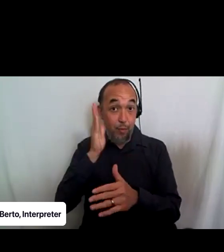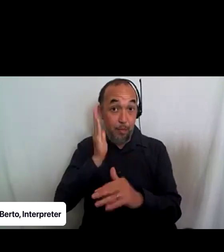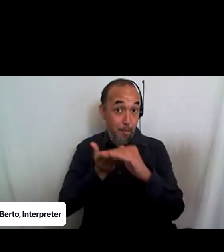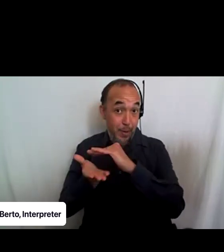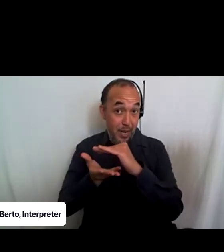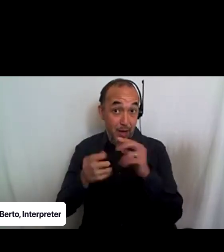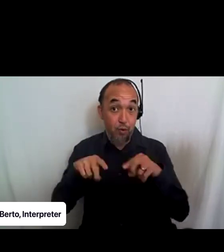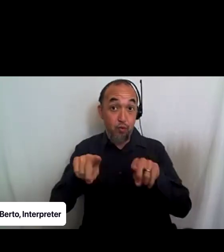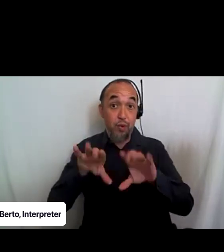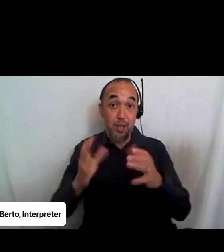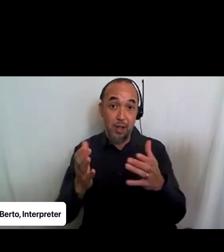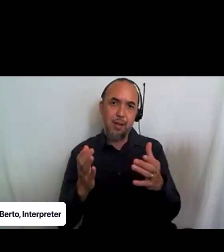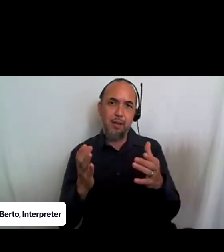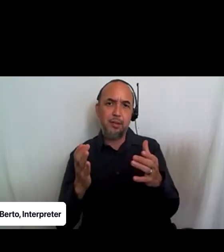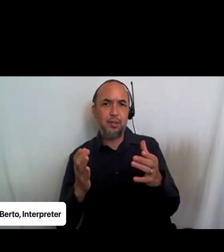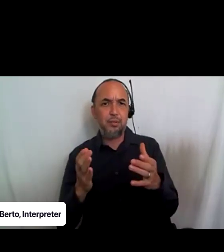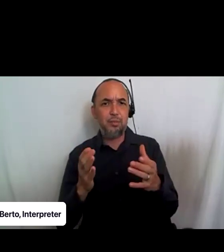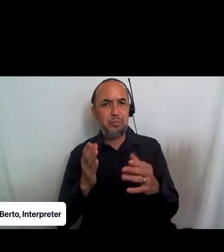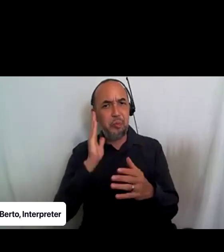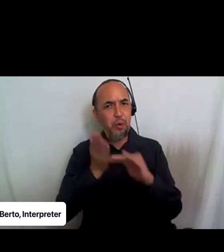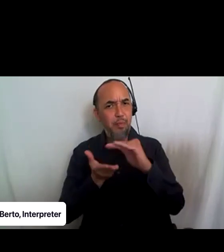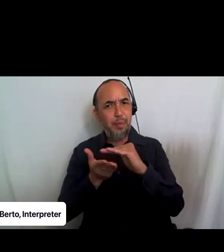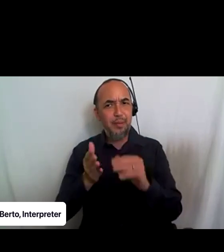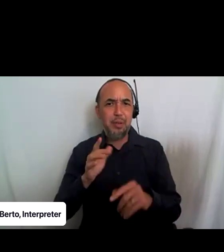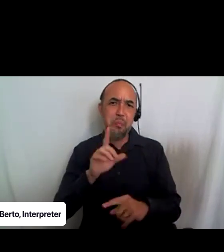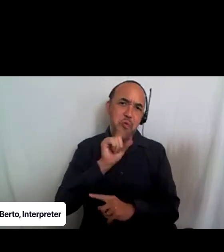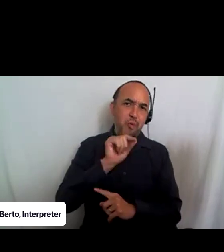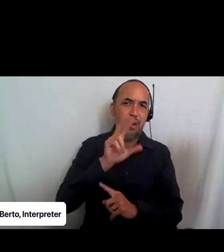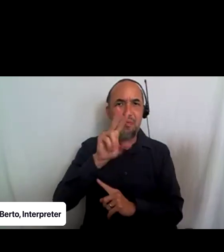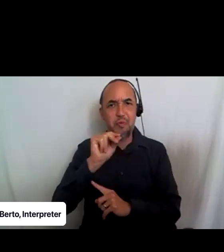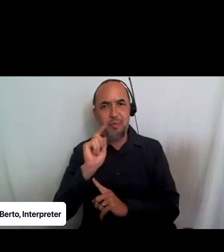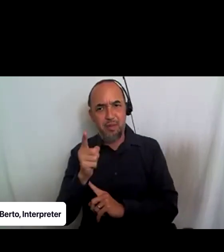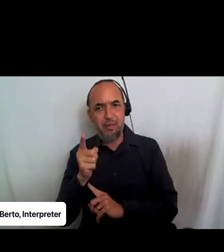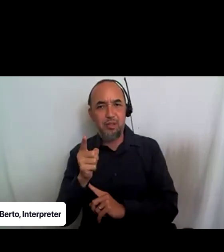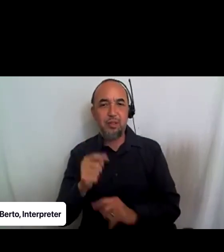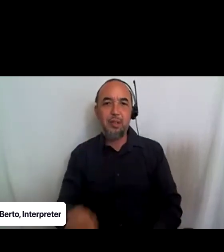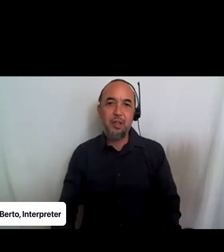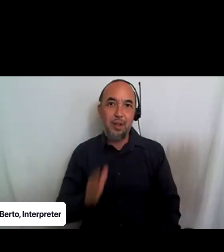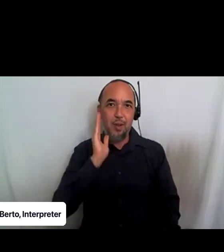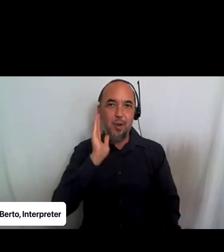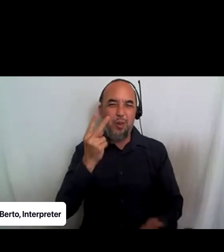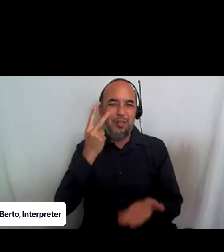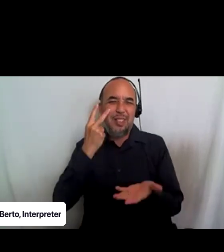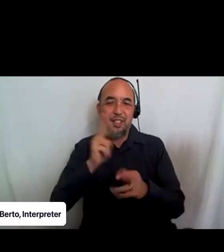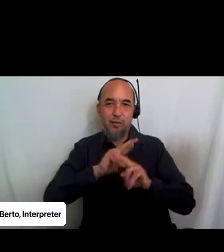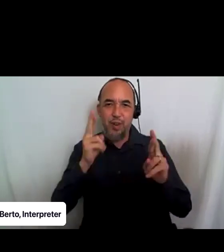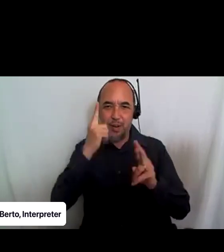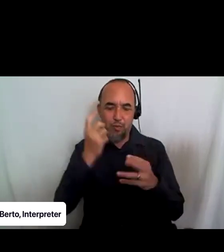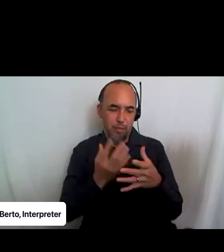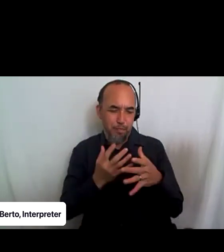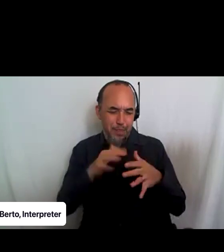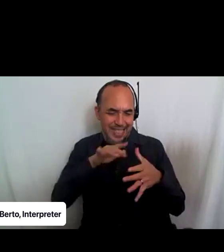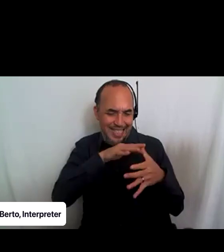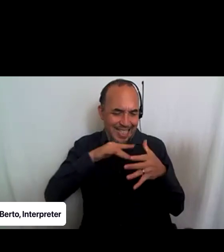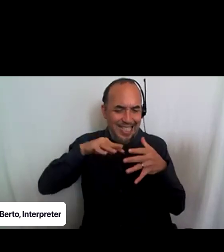this class, you'll bake for about 20 to 30 minutes. You'll know when it's ready because it'll be sizzling and popping and it'll be nice and brown,